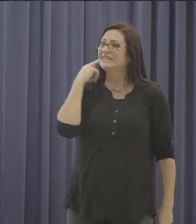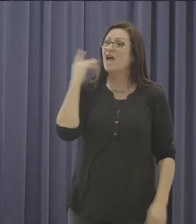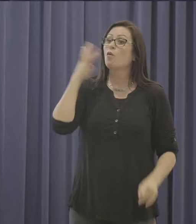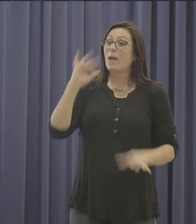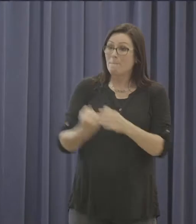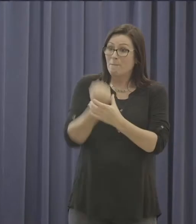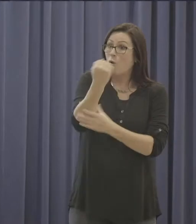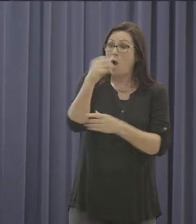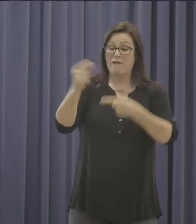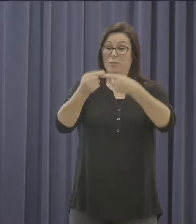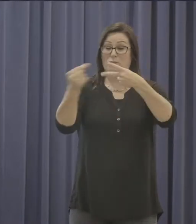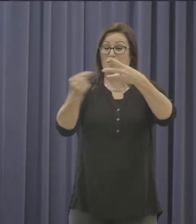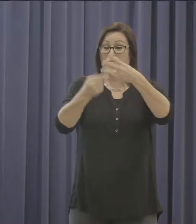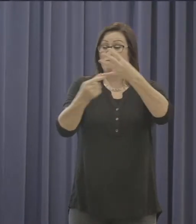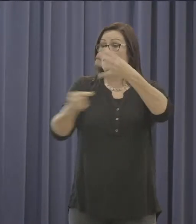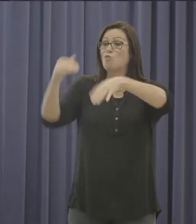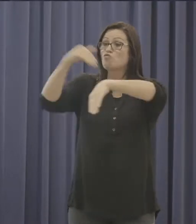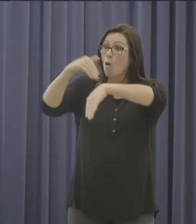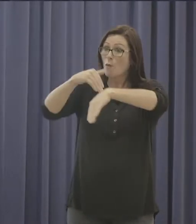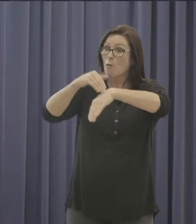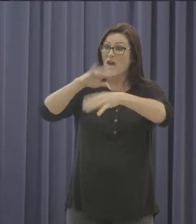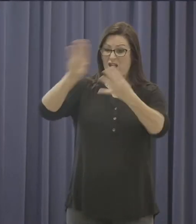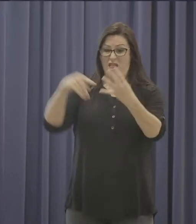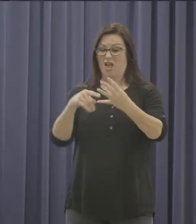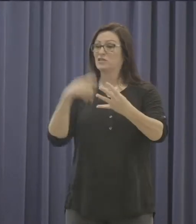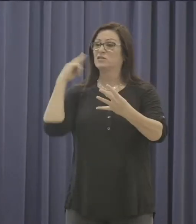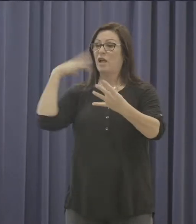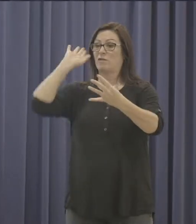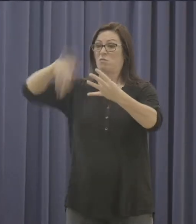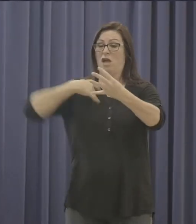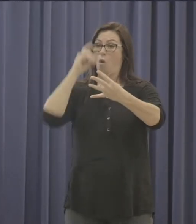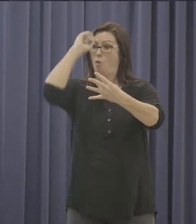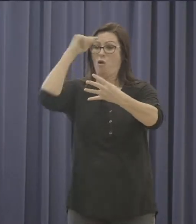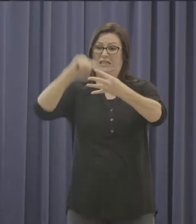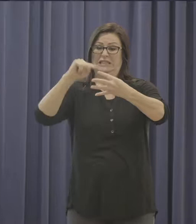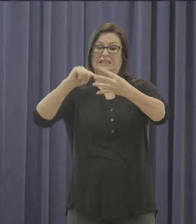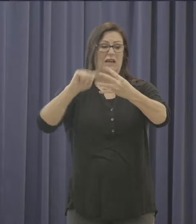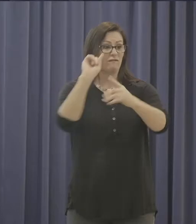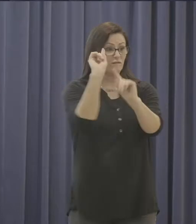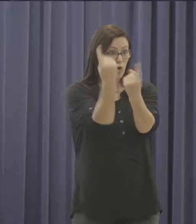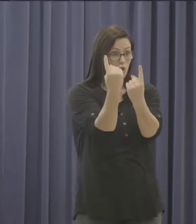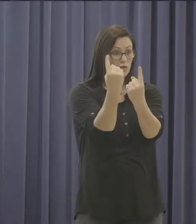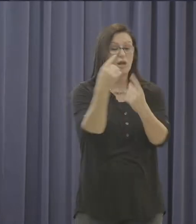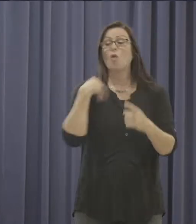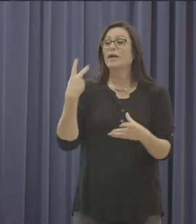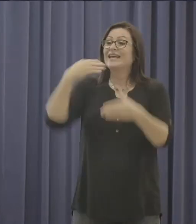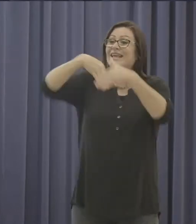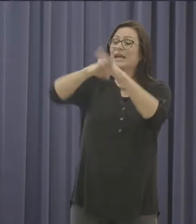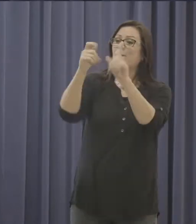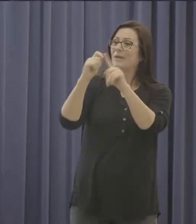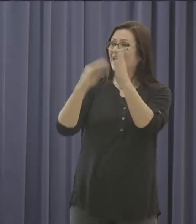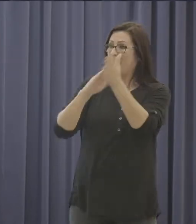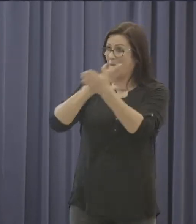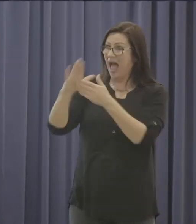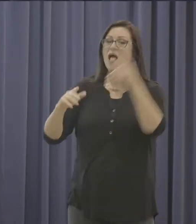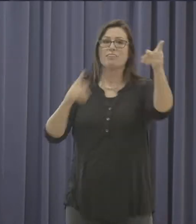birth. At the time, deafness was the least of our concern. Being involved at PMH Early Intervention Program, we were steered in the